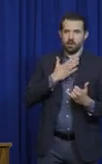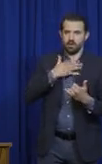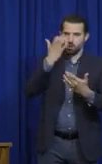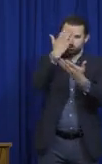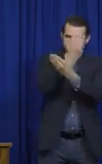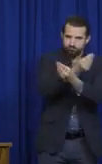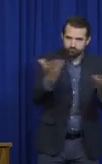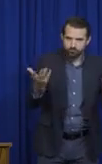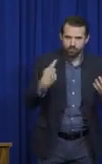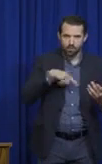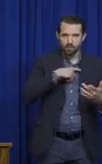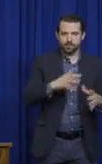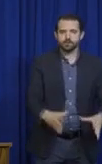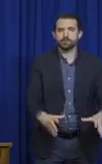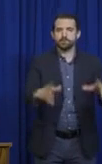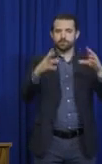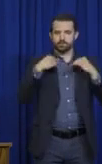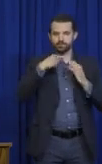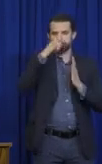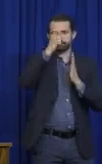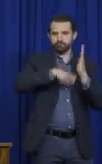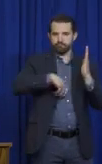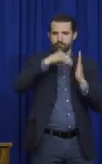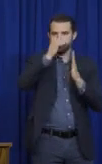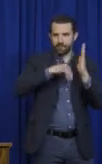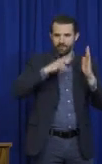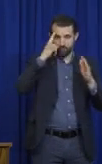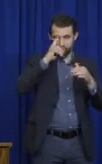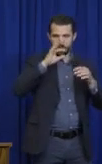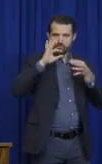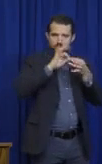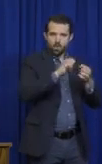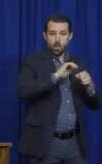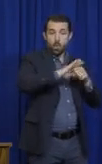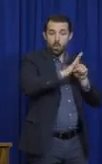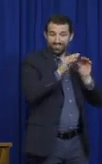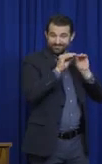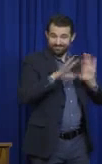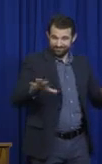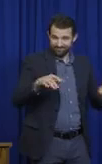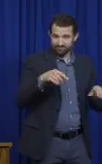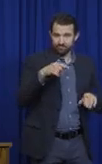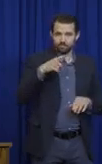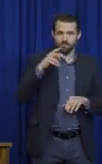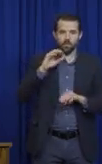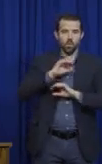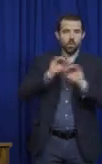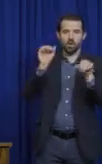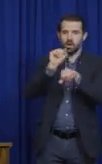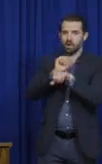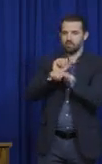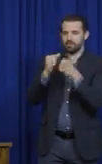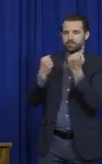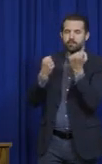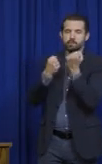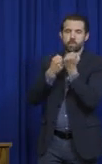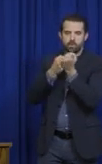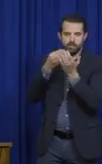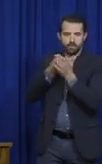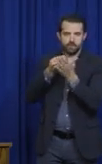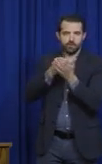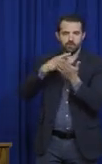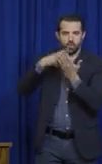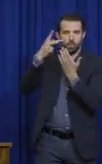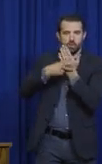applications for the Pandemic Unemployment Assistance Program, This is the second federal program that we're